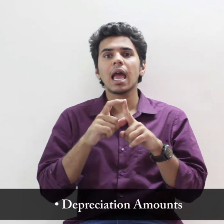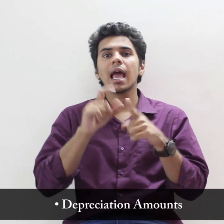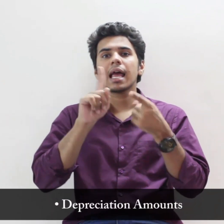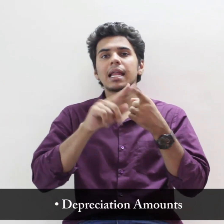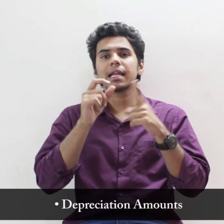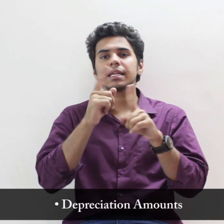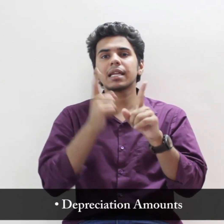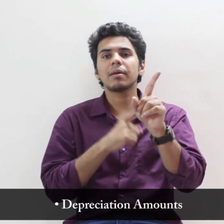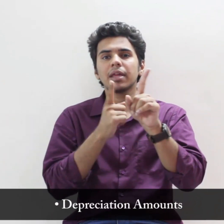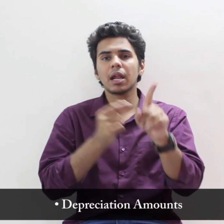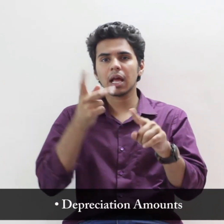depreciation amounts,